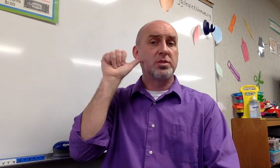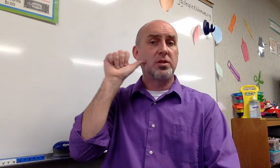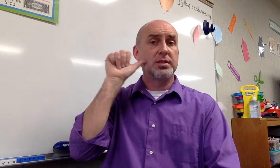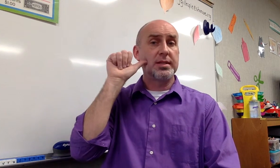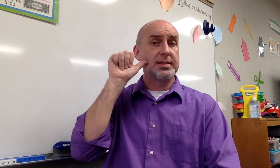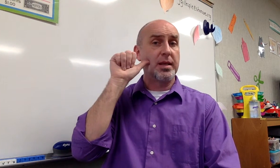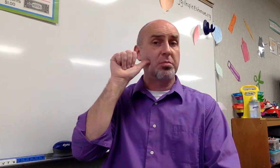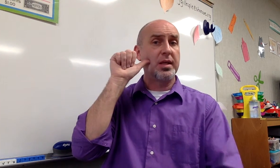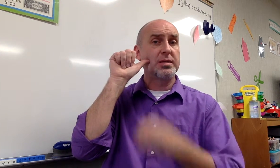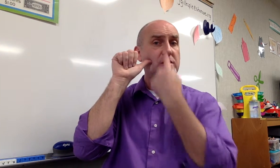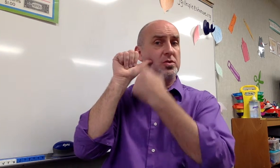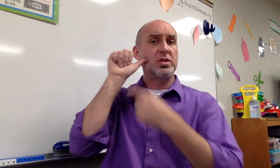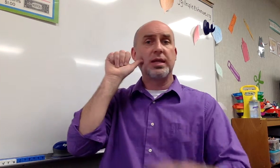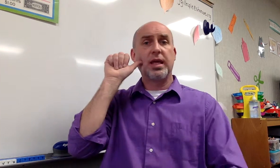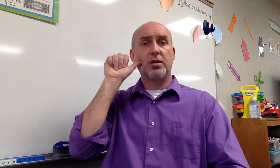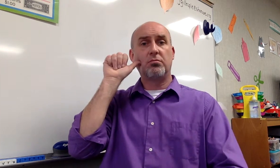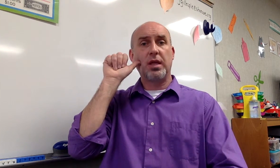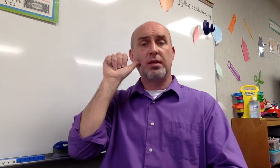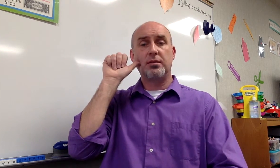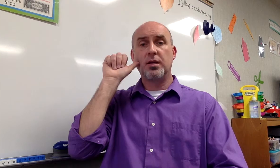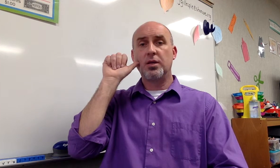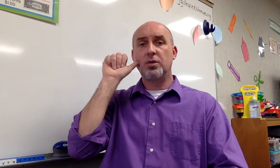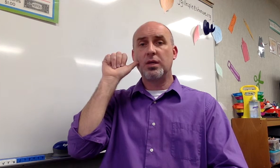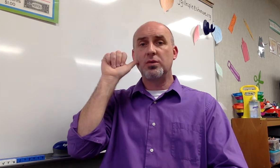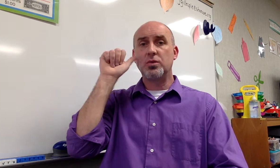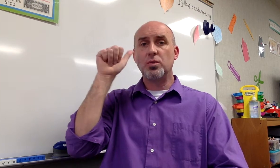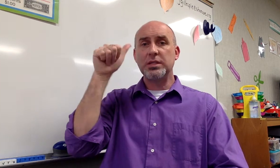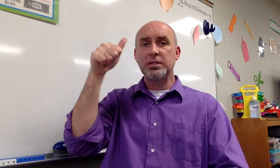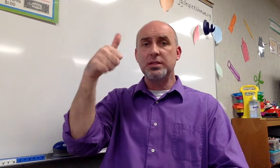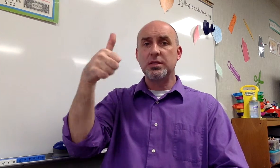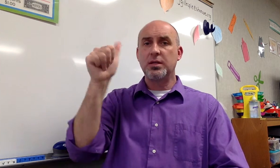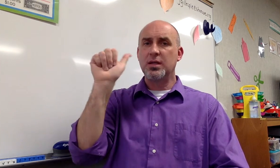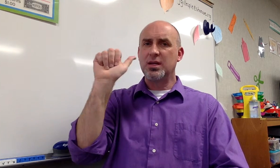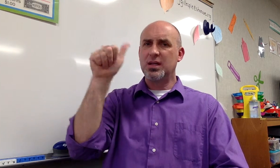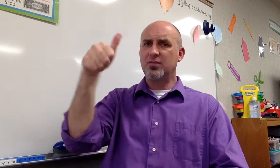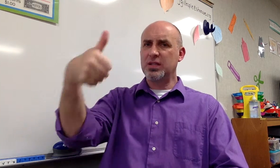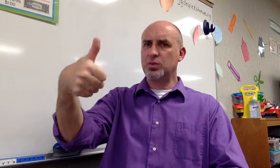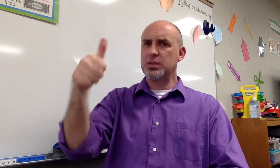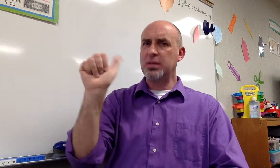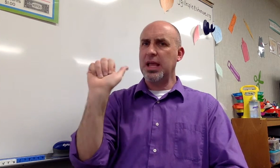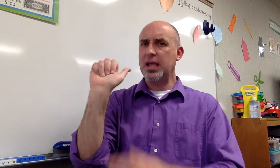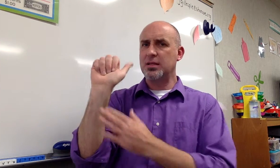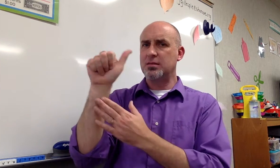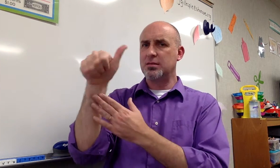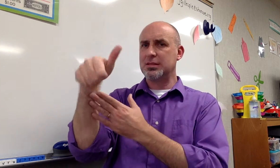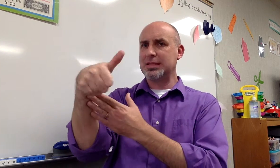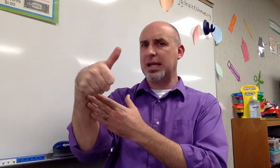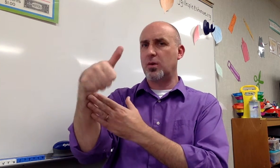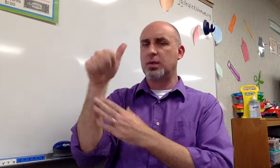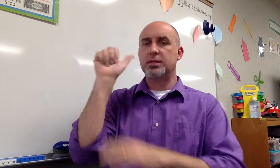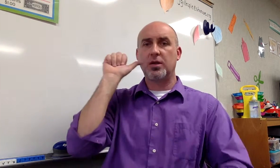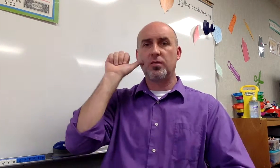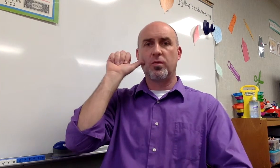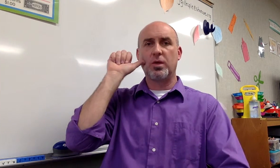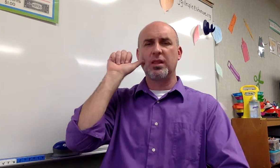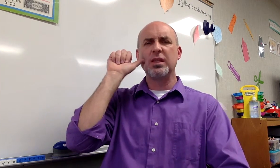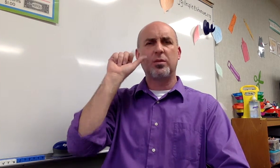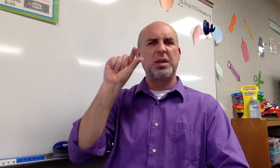starts in the same place on your cheek, and you kind of twist my hand down as I go forward a little bit. It's